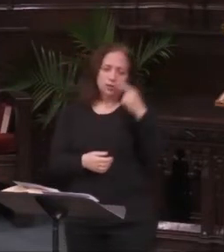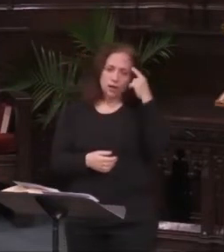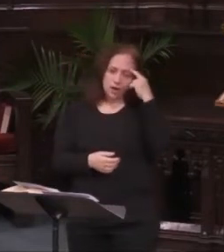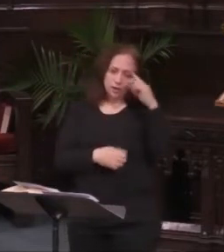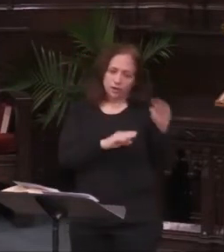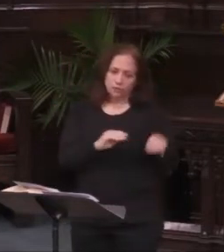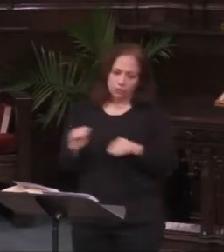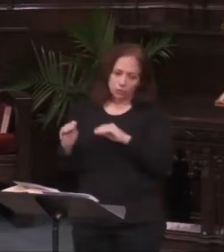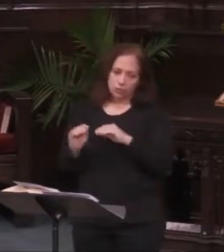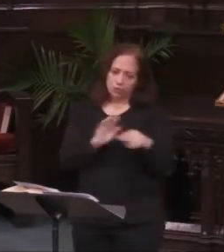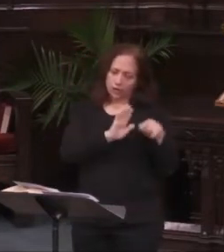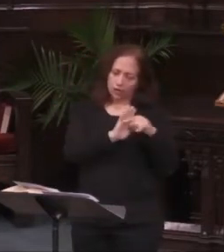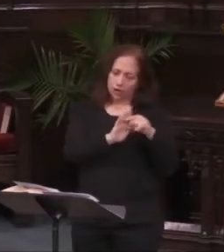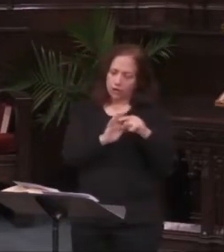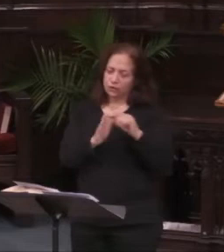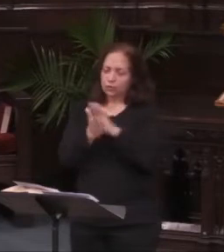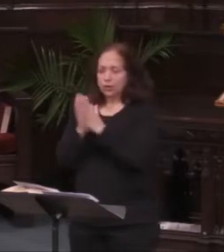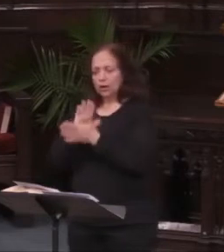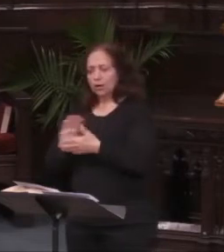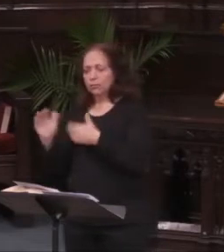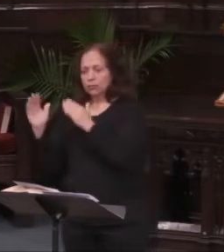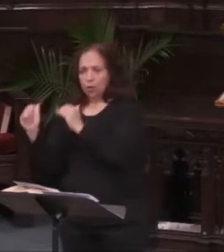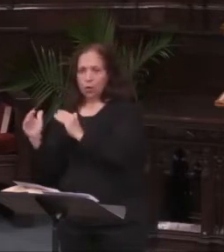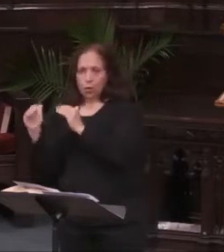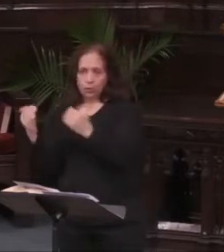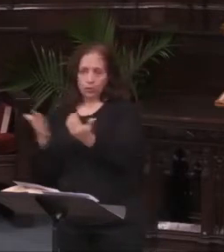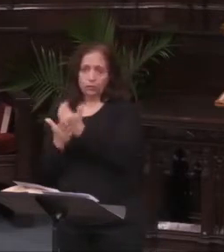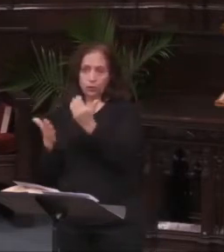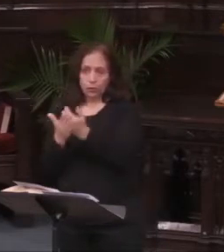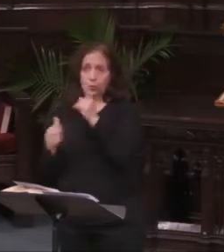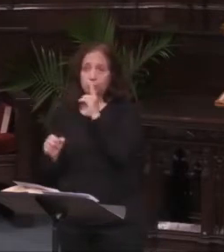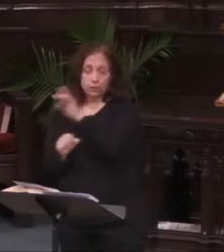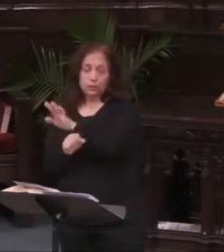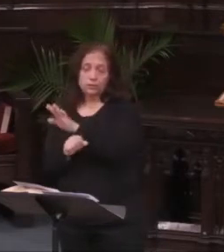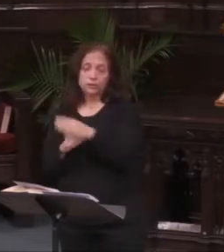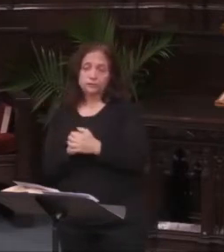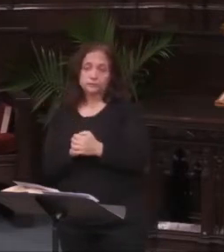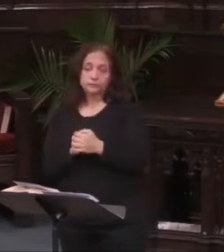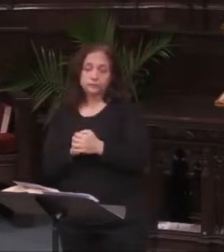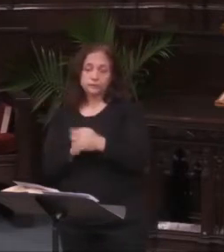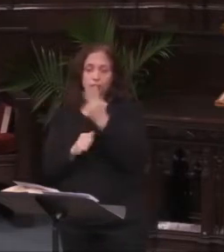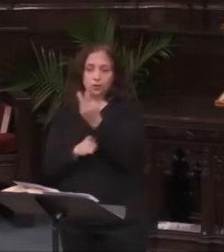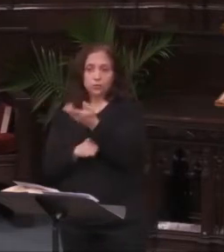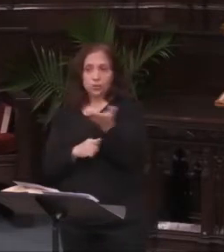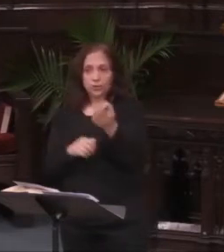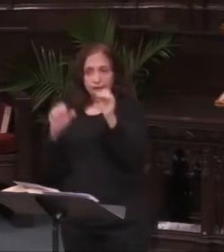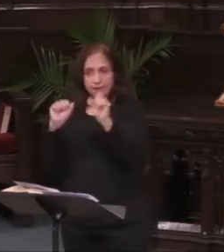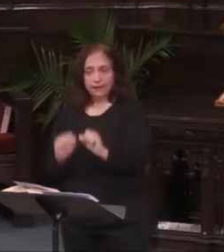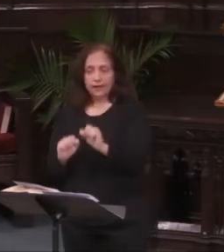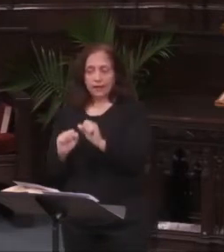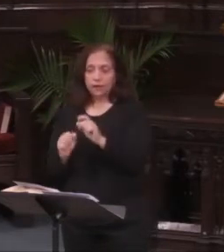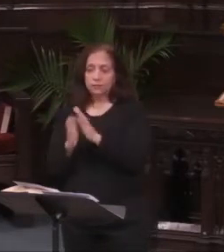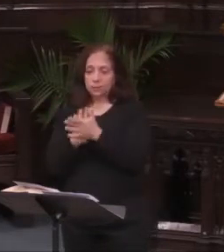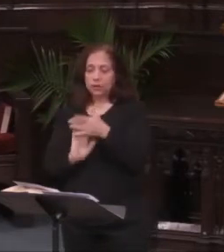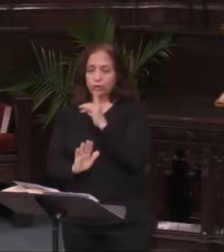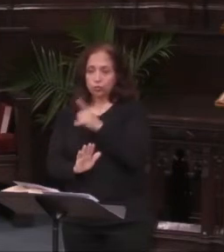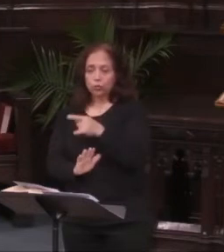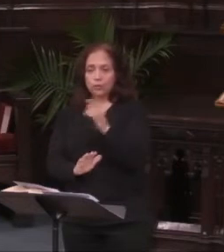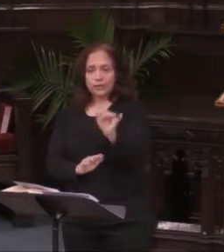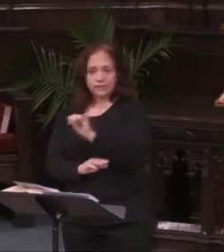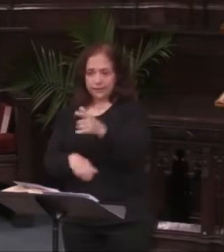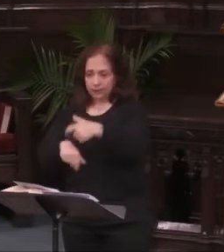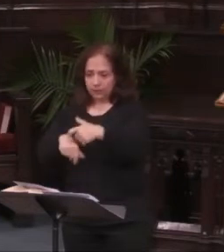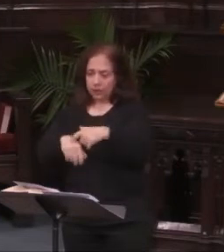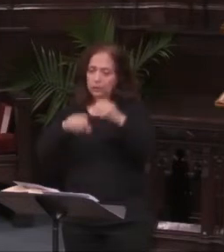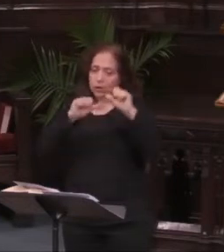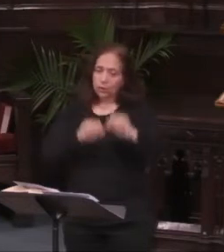of negativity to a place of hope and renewed commitment. Two things can be true at the same time.